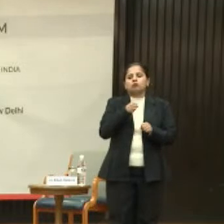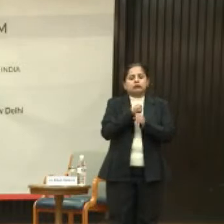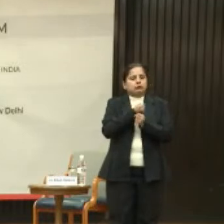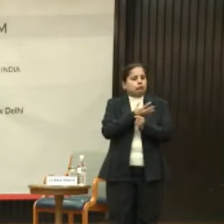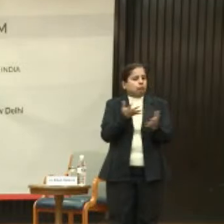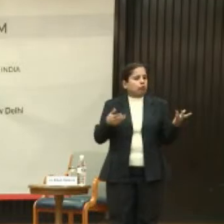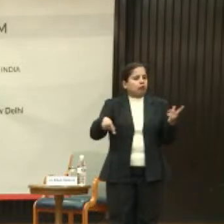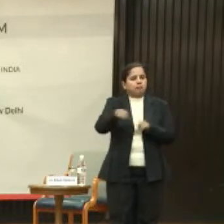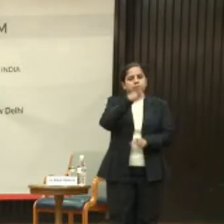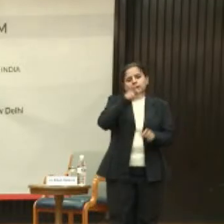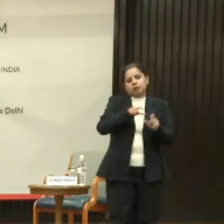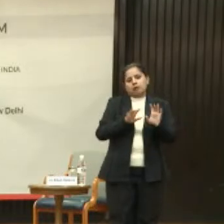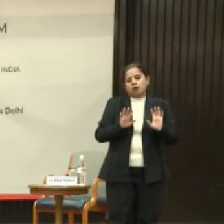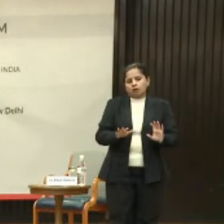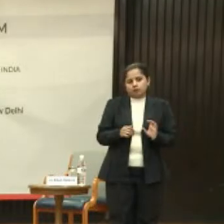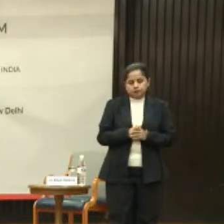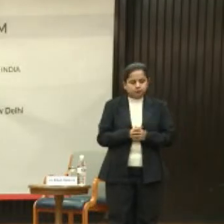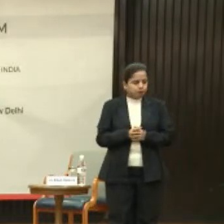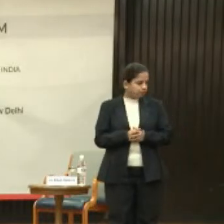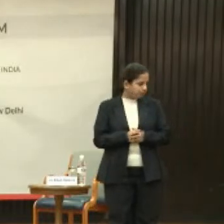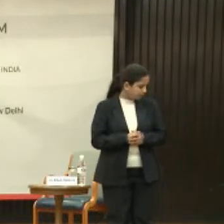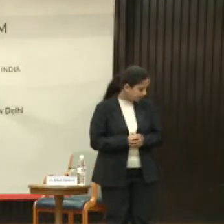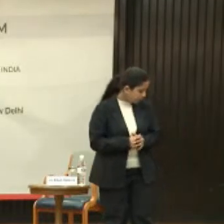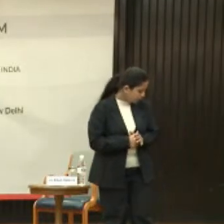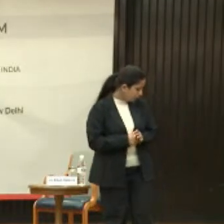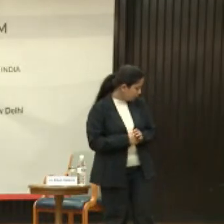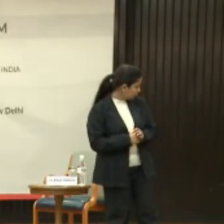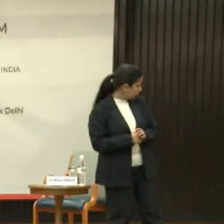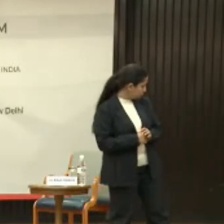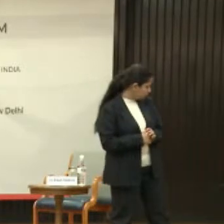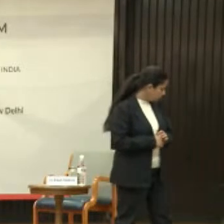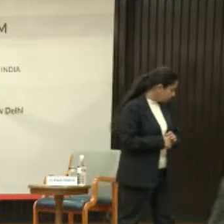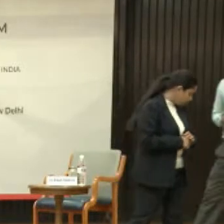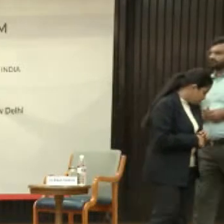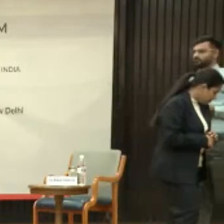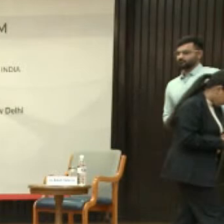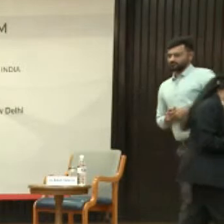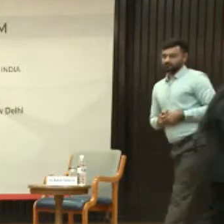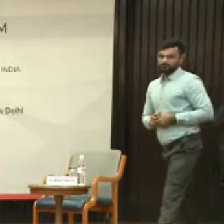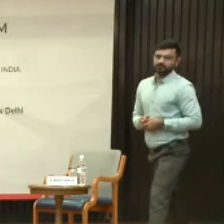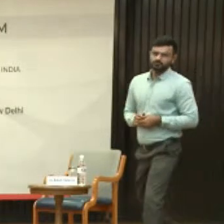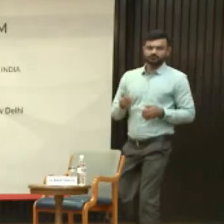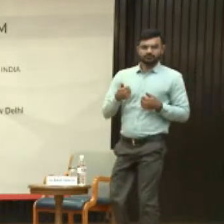gerontocracy, aided by the fact that life expectancy is going up.